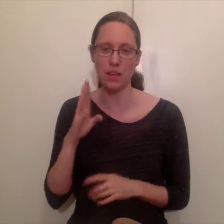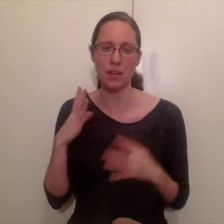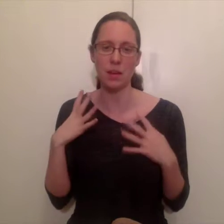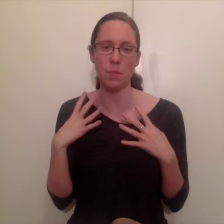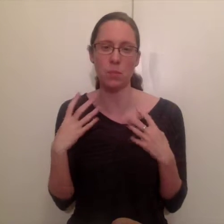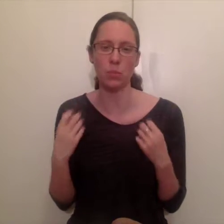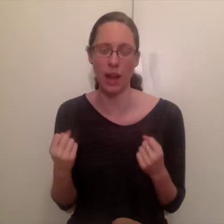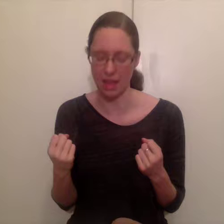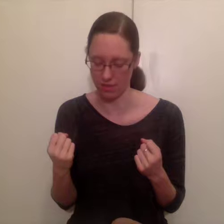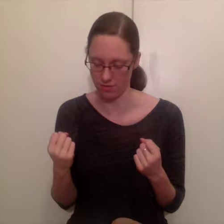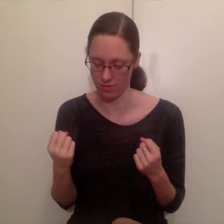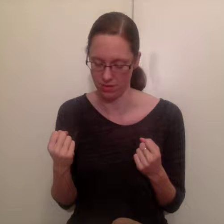be brave.